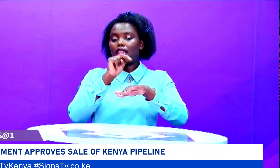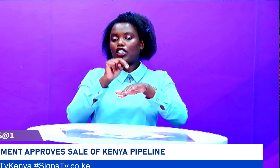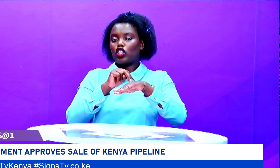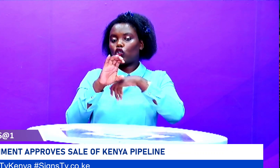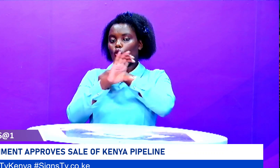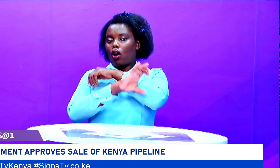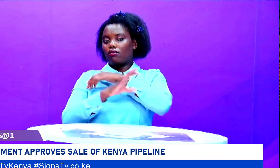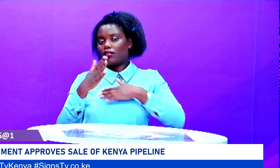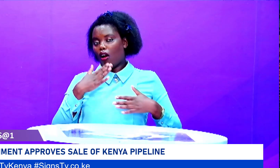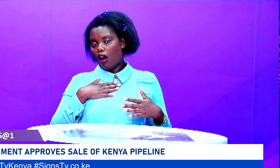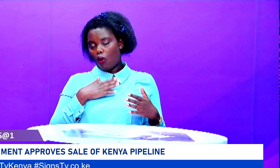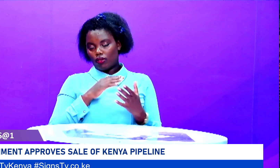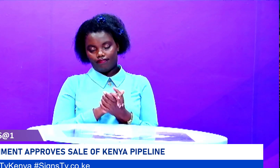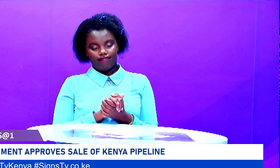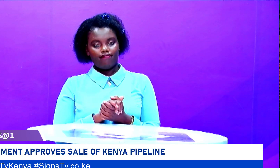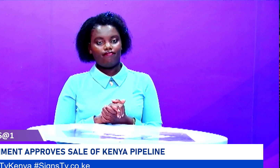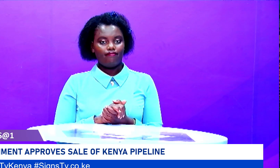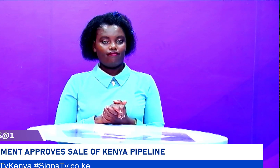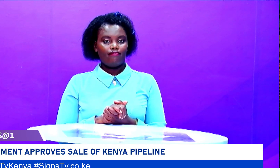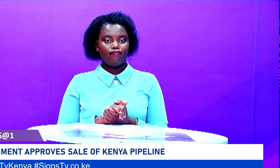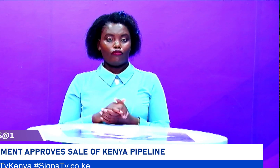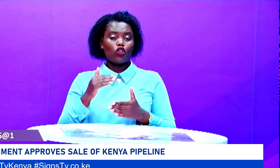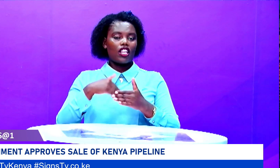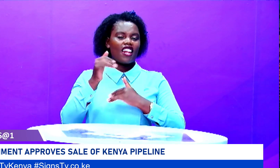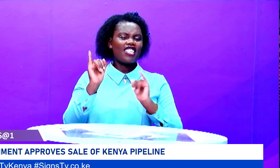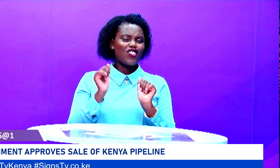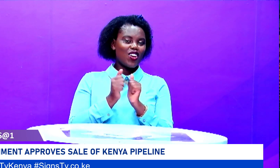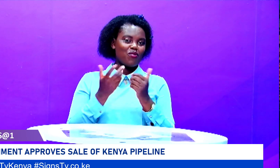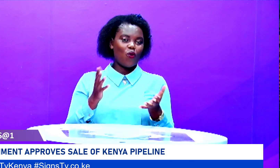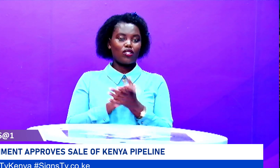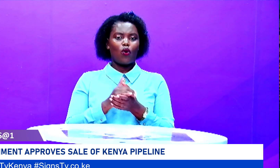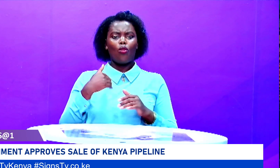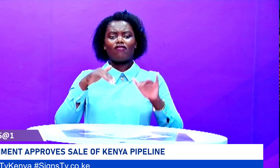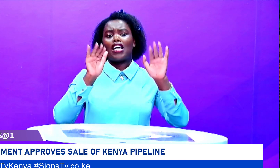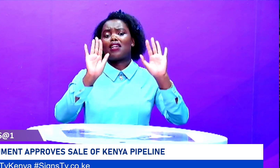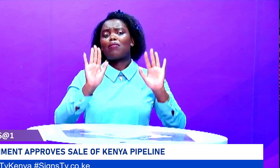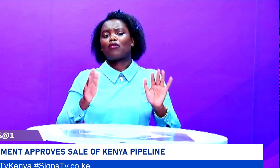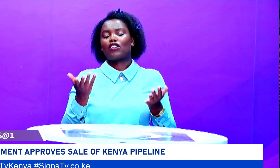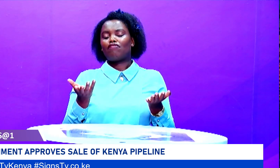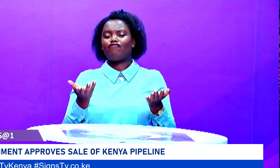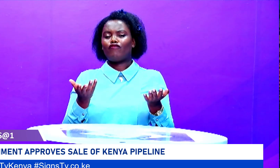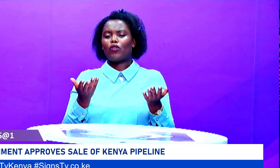it will aim at the developing our country. On our next news item.